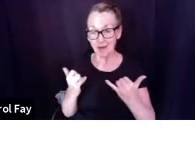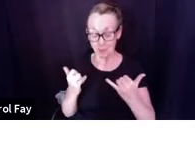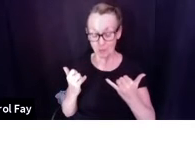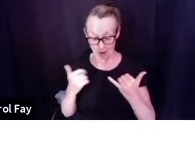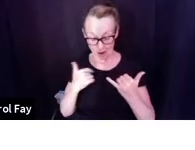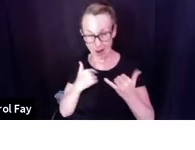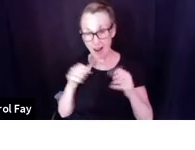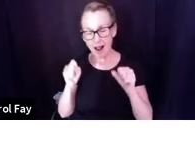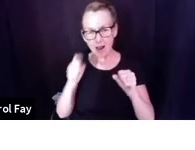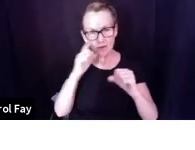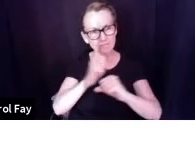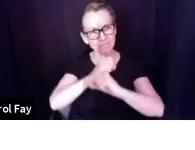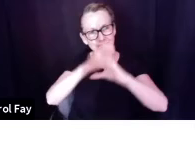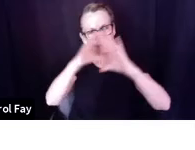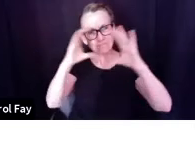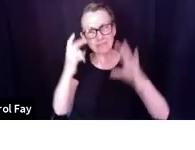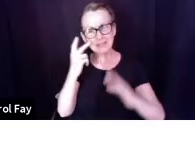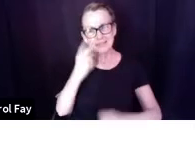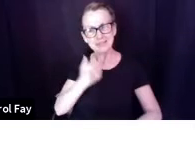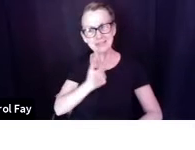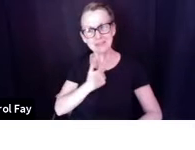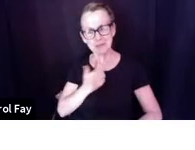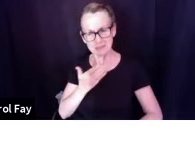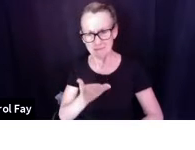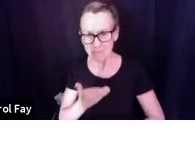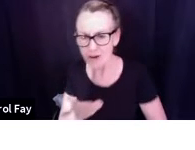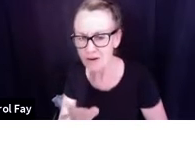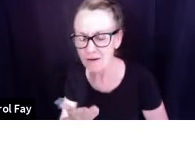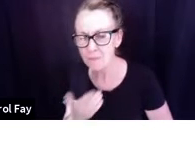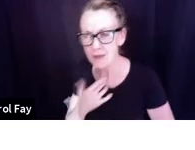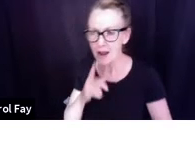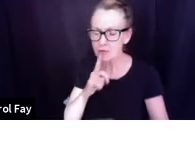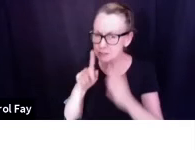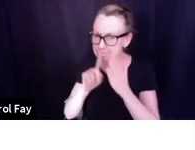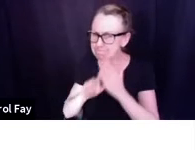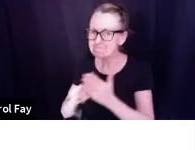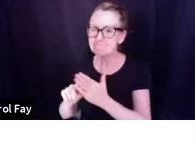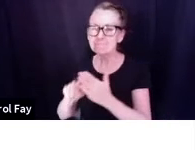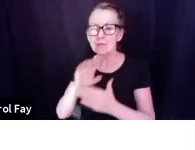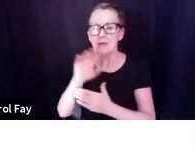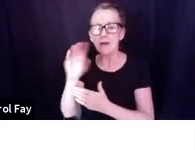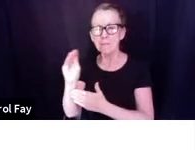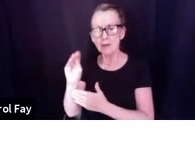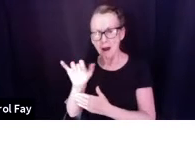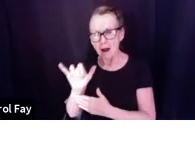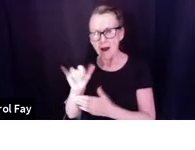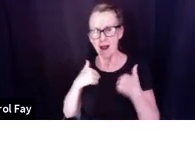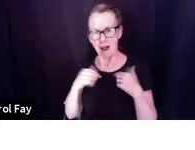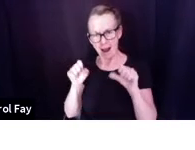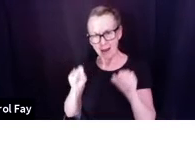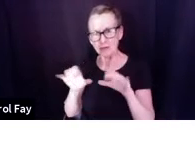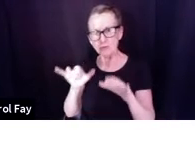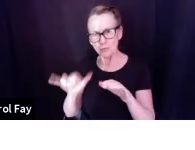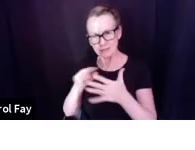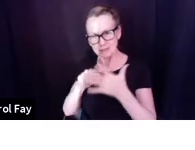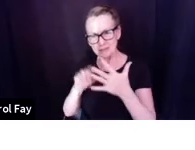could visualize and see myself at the workplace. So I really scoured the company and the job description and say, yes, I can do this. And it